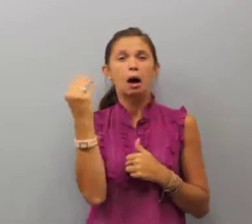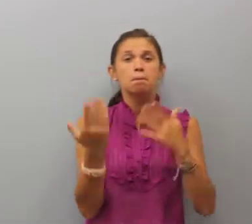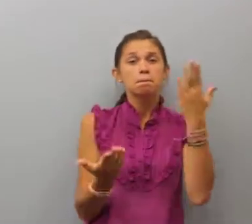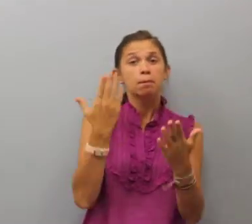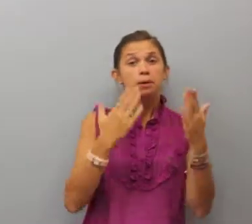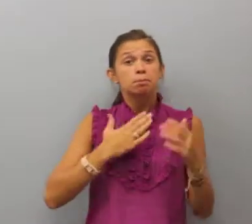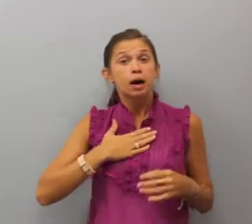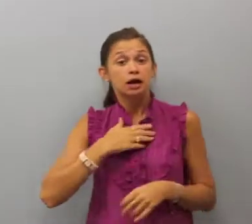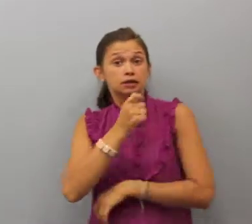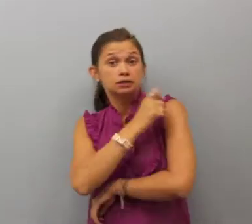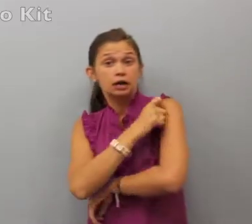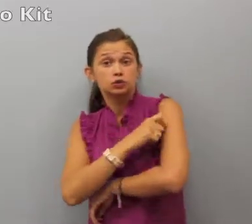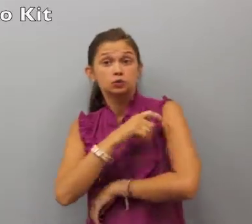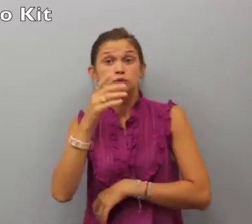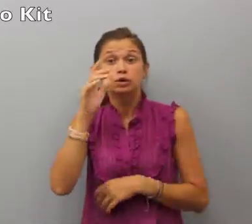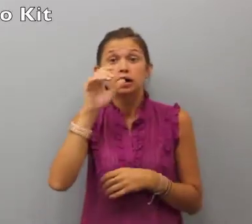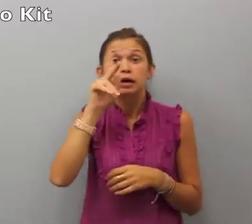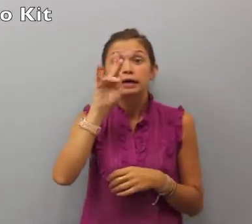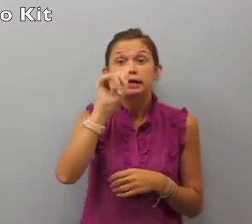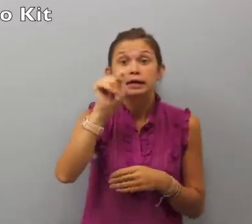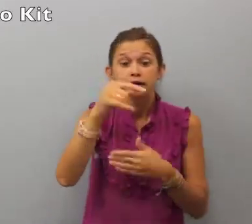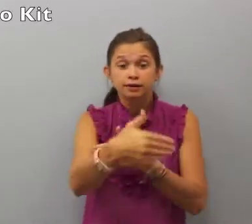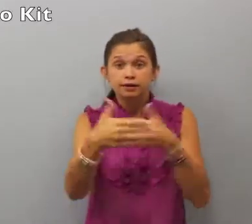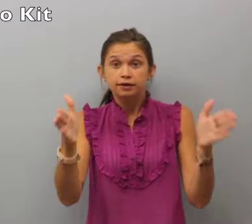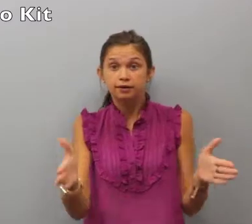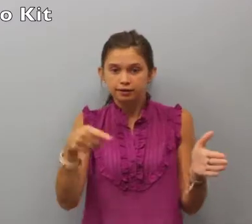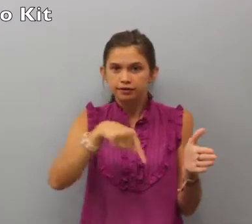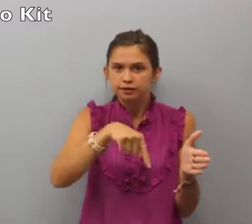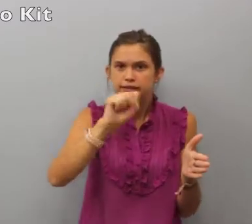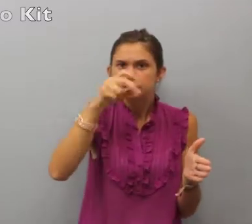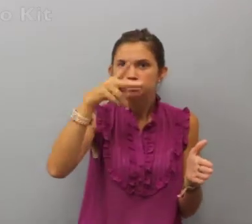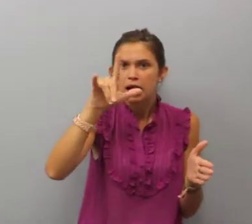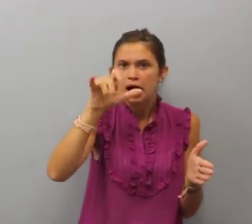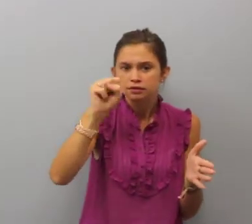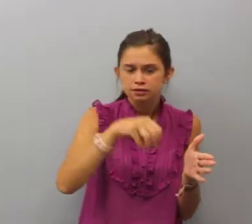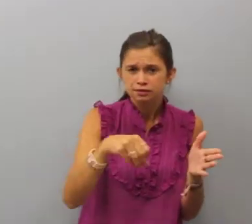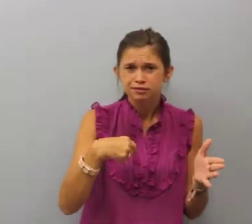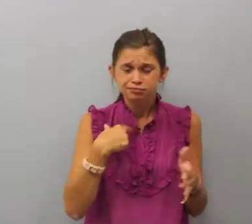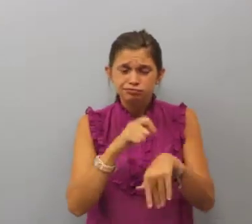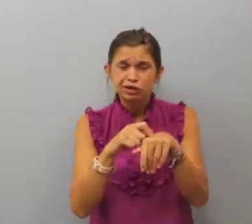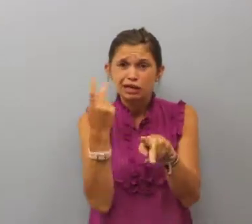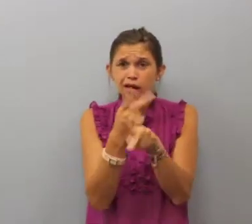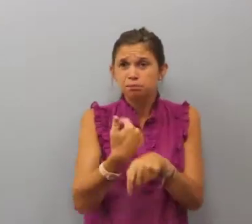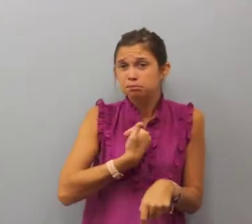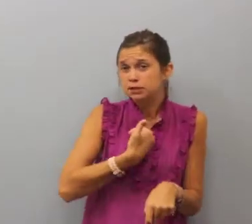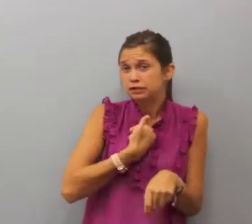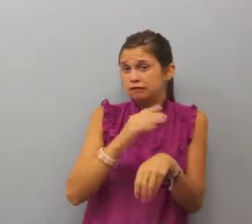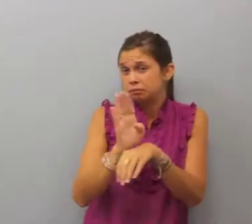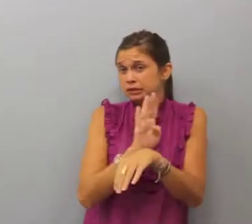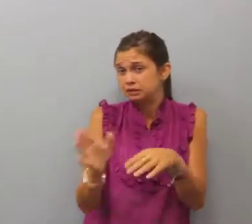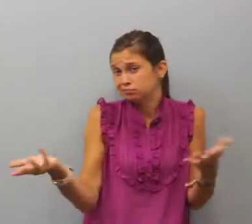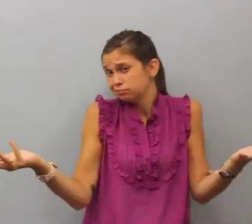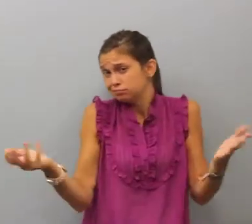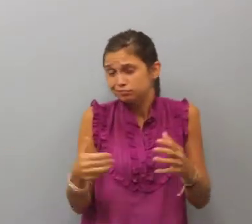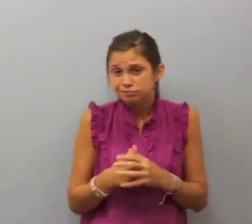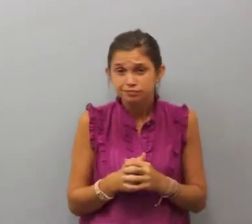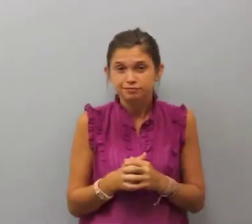in case, he would bring food to the island, his tattoo kit, and supplies to keep himself